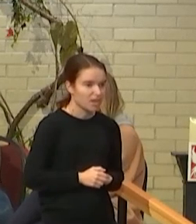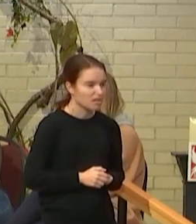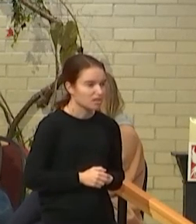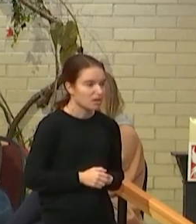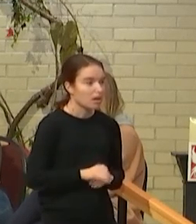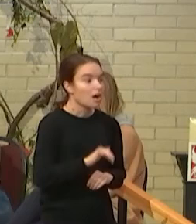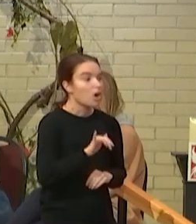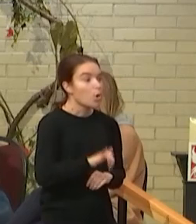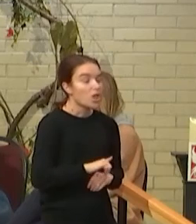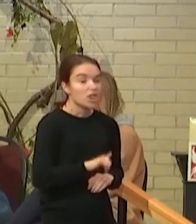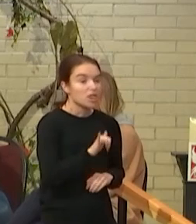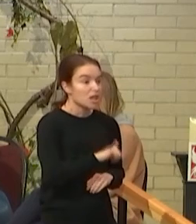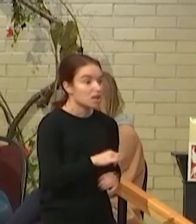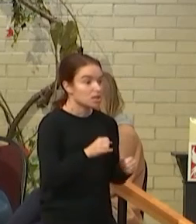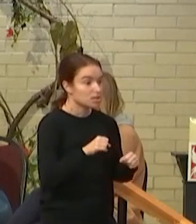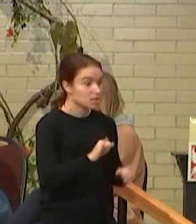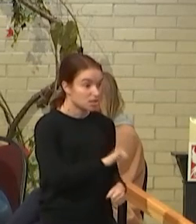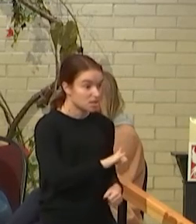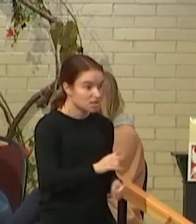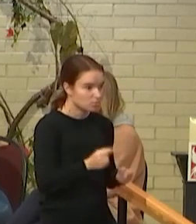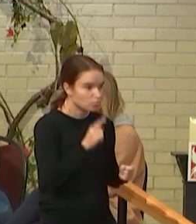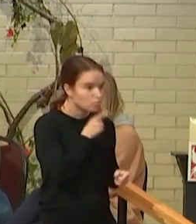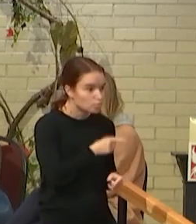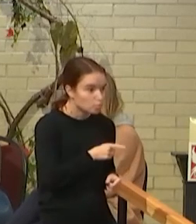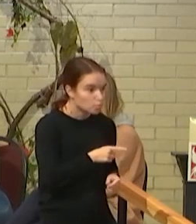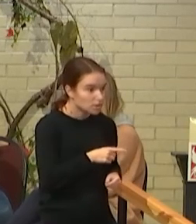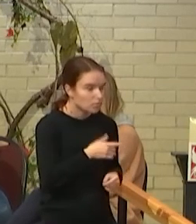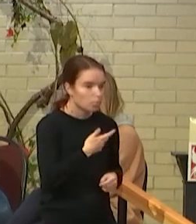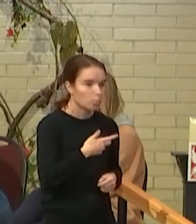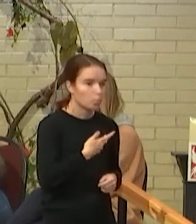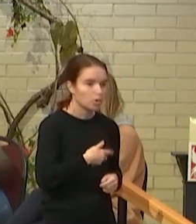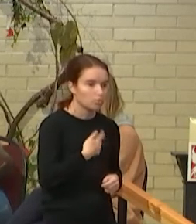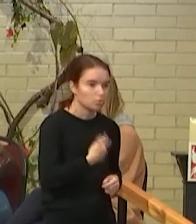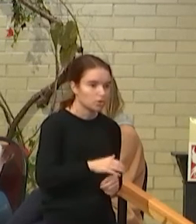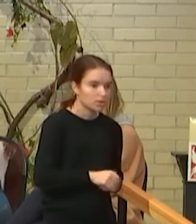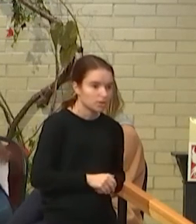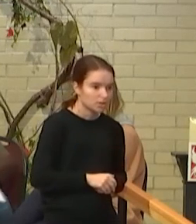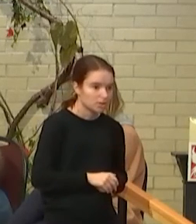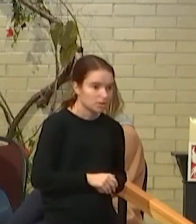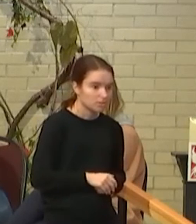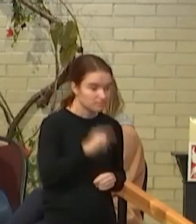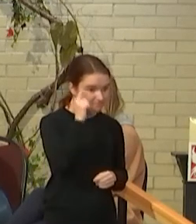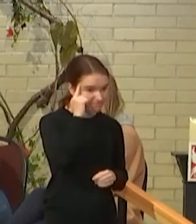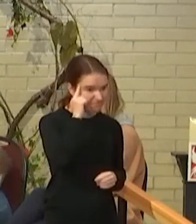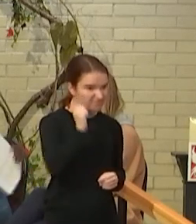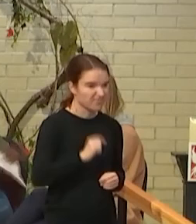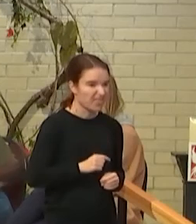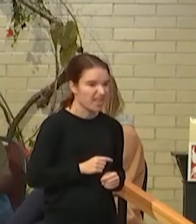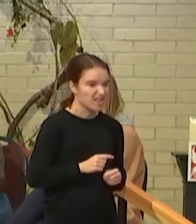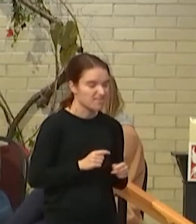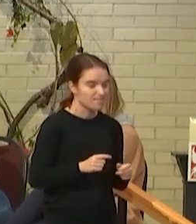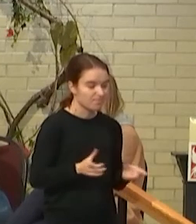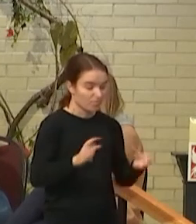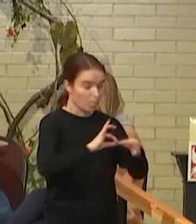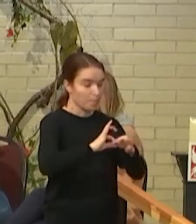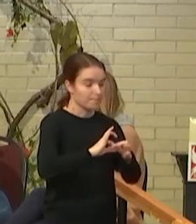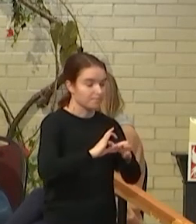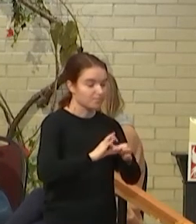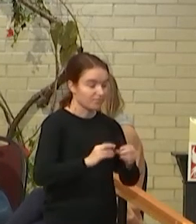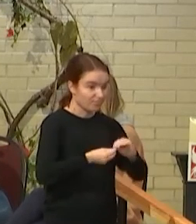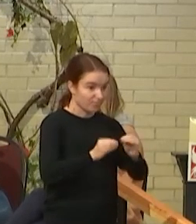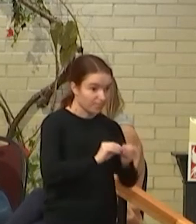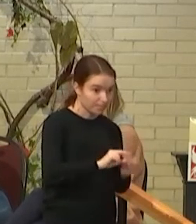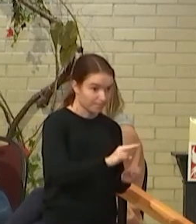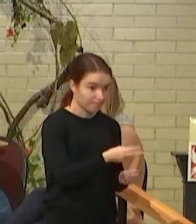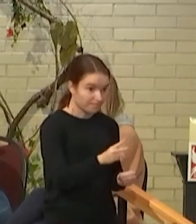is actually a thing. I was very surprised. I was like, wow, I thought it was just me putting like numbers and dyslexia together, but finding out that